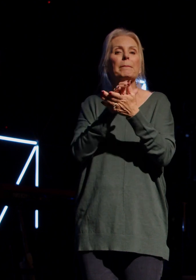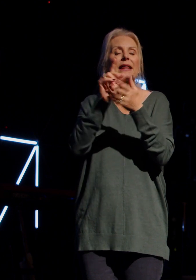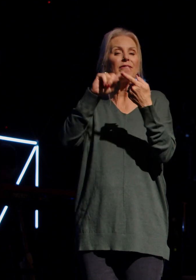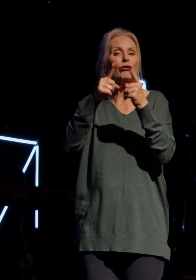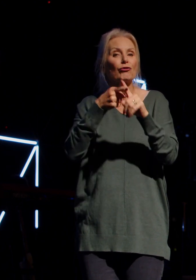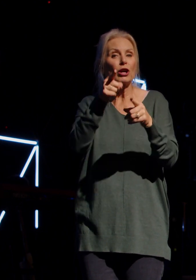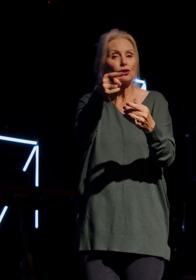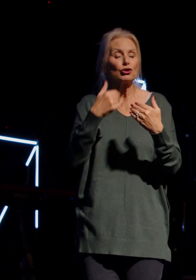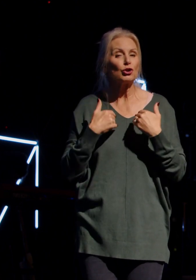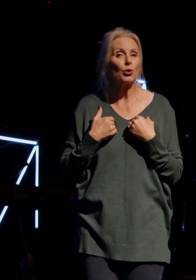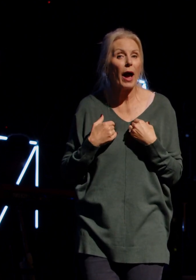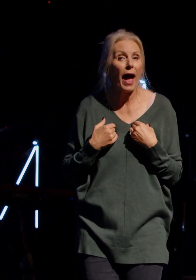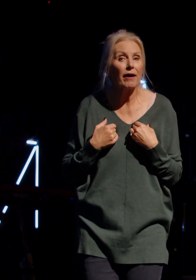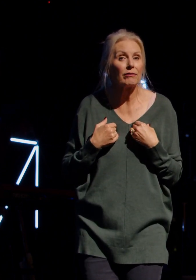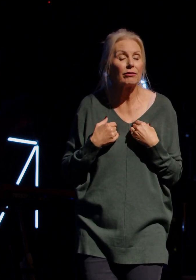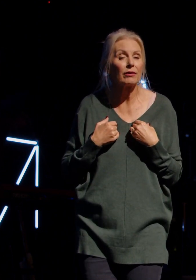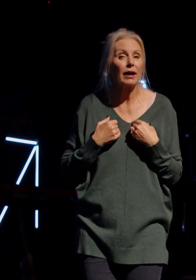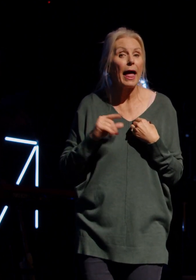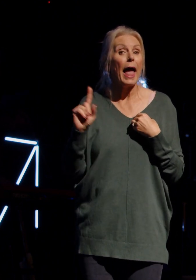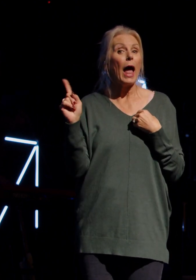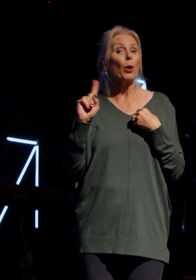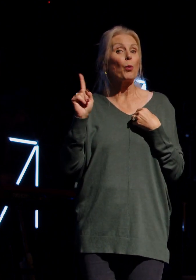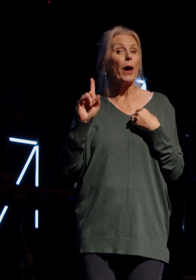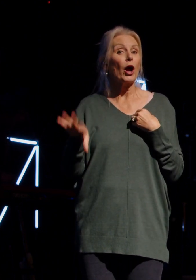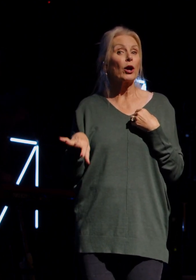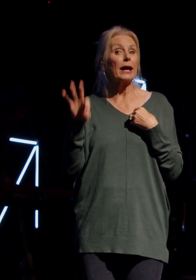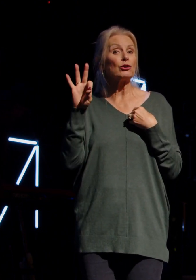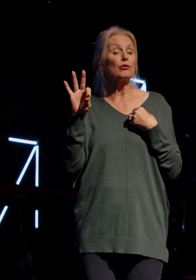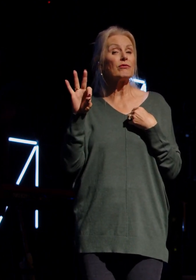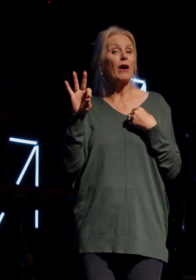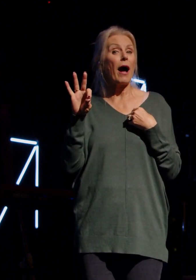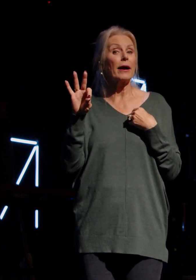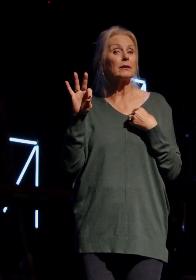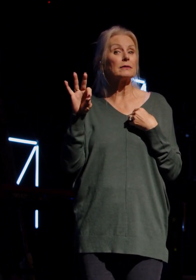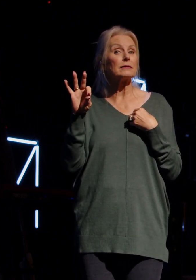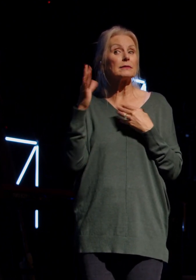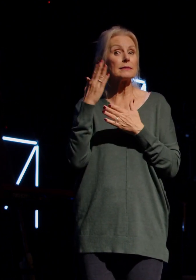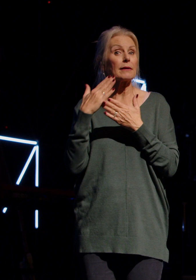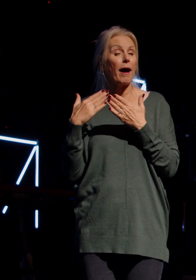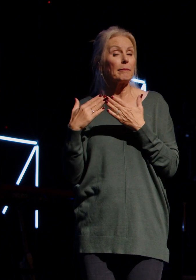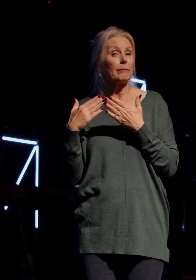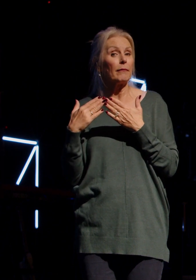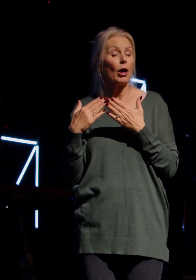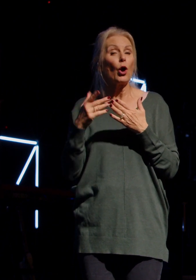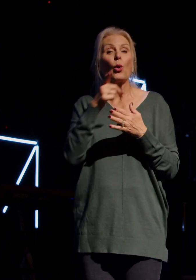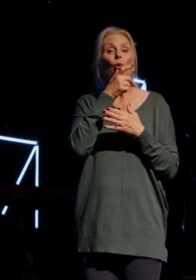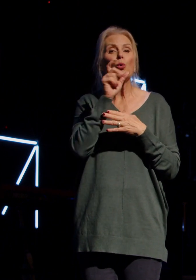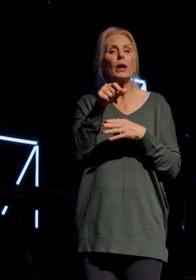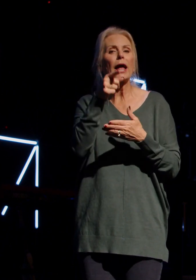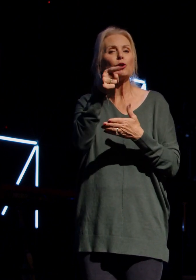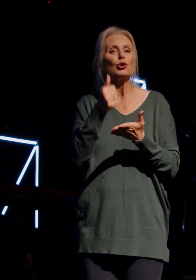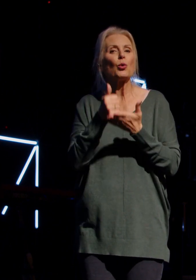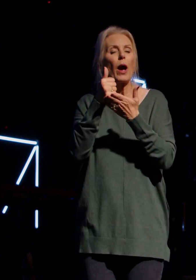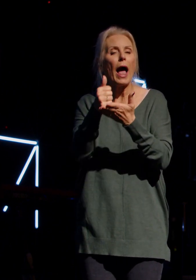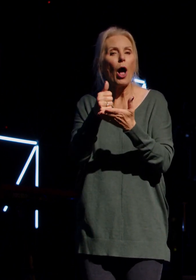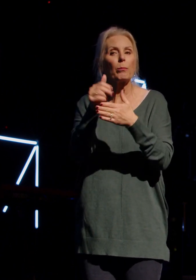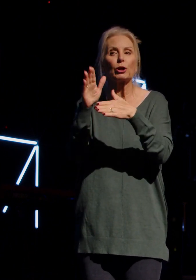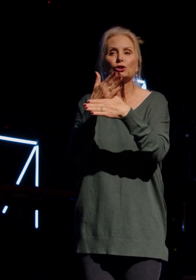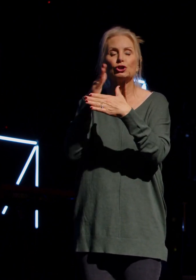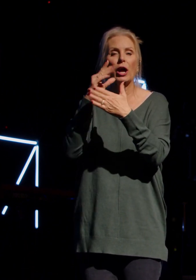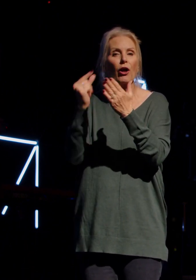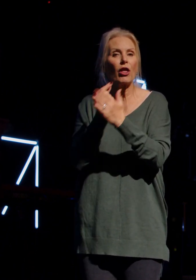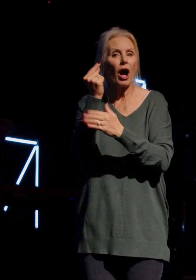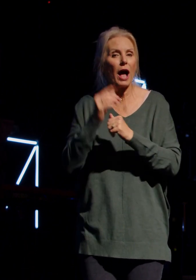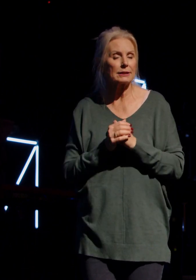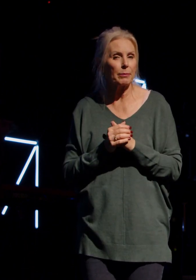Any? Where will you find some? Who do you need to take an interest in, share the gospel, and help? What behaviors